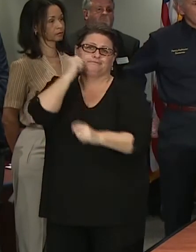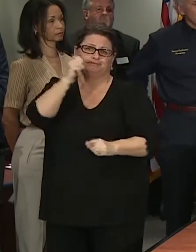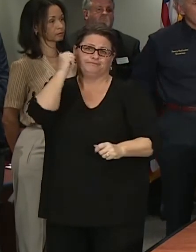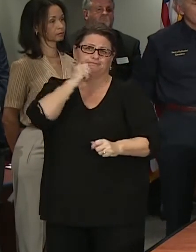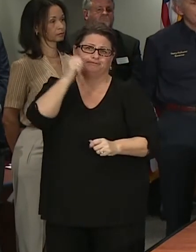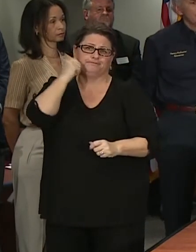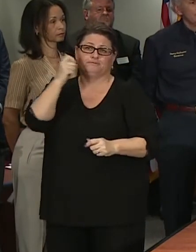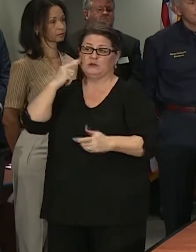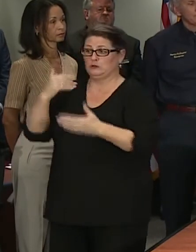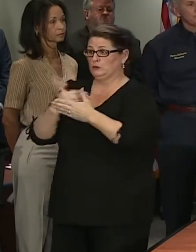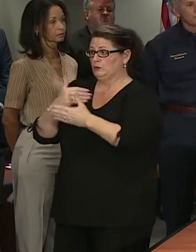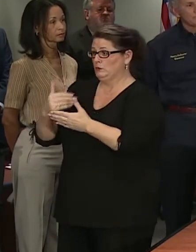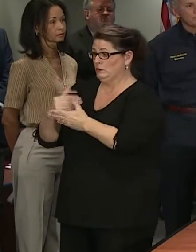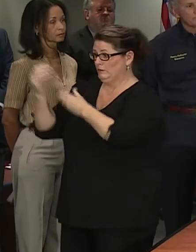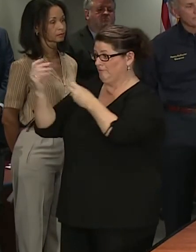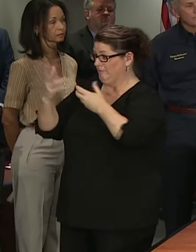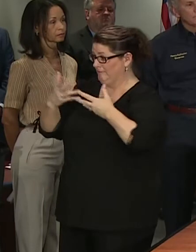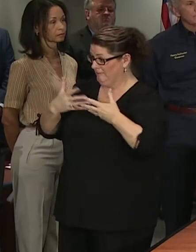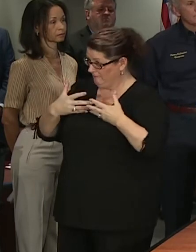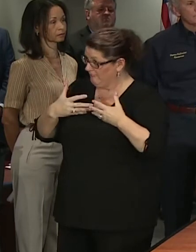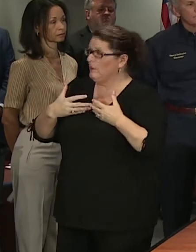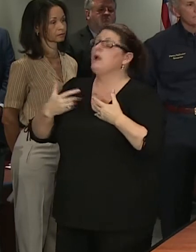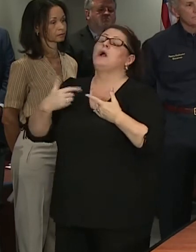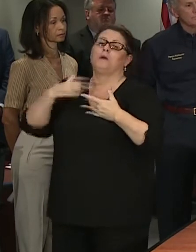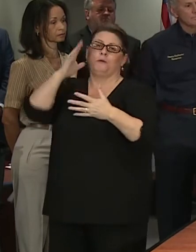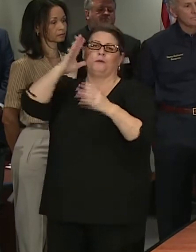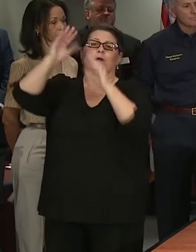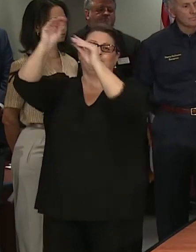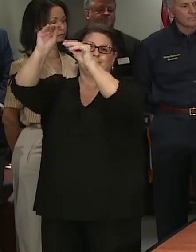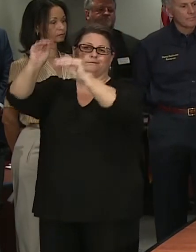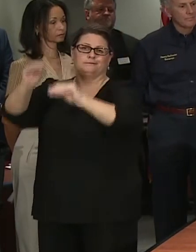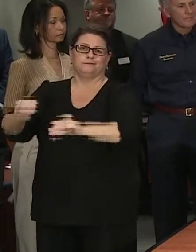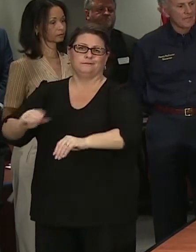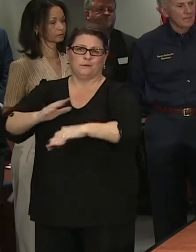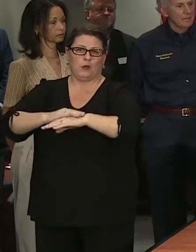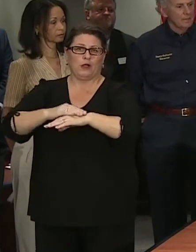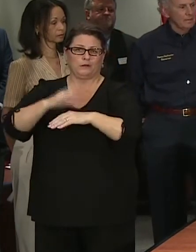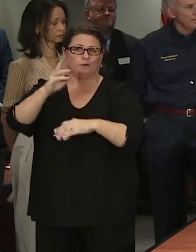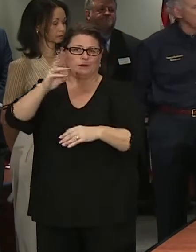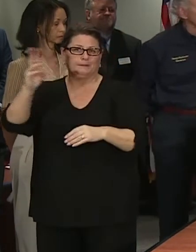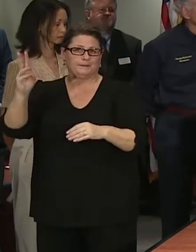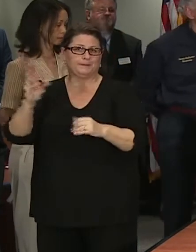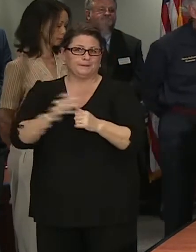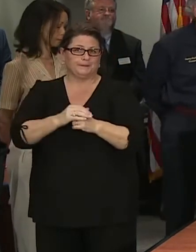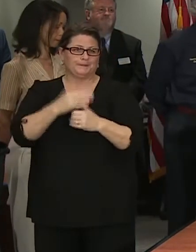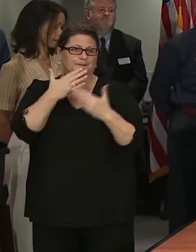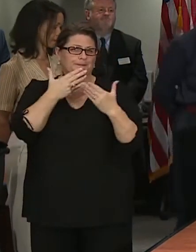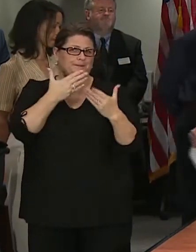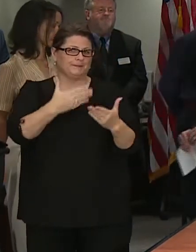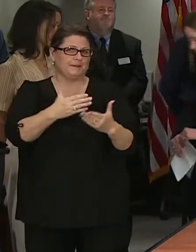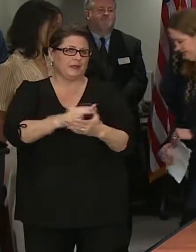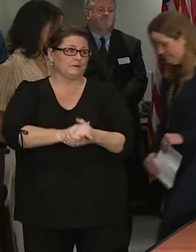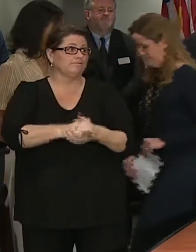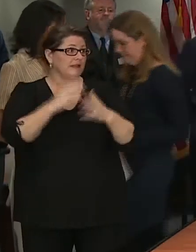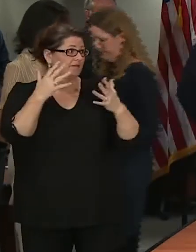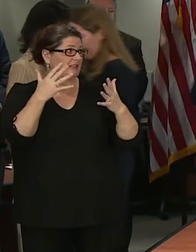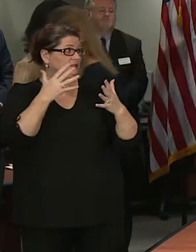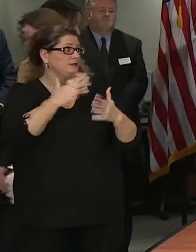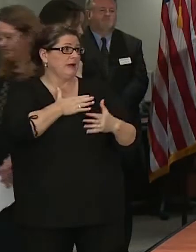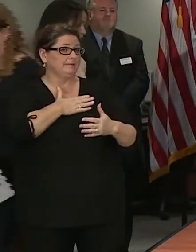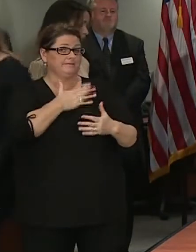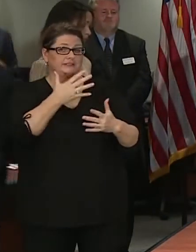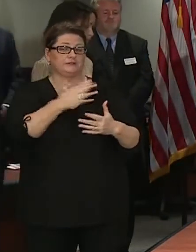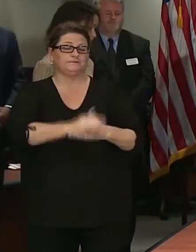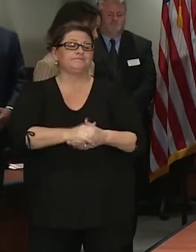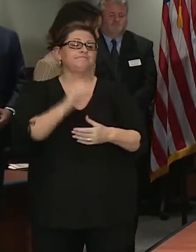are taken to combat this pandemic. Thank you. Governor, that concludes. Thank you. Yes, sir. Thank you, General.